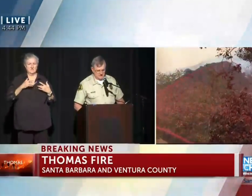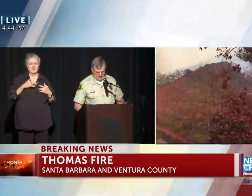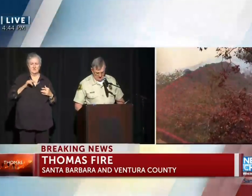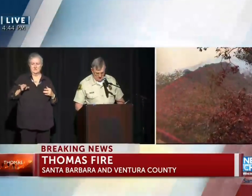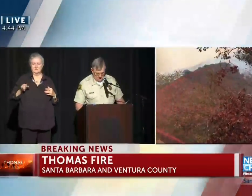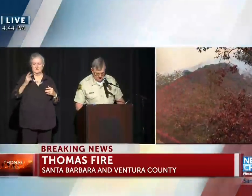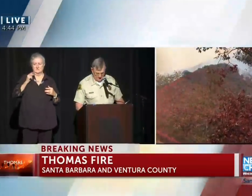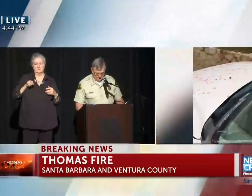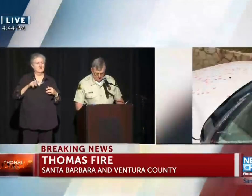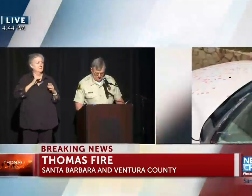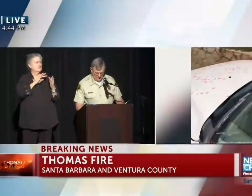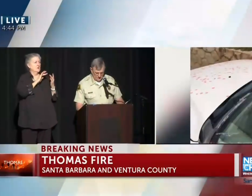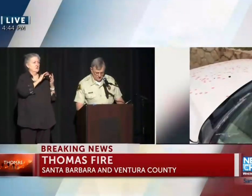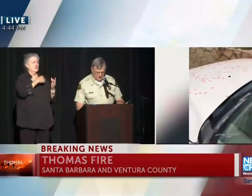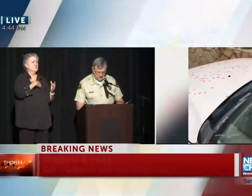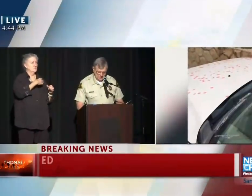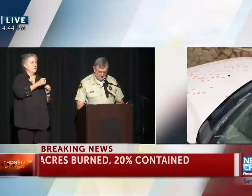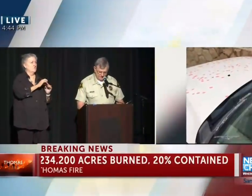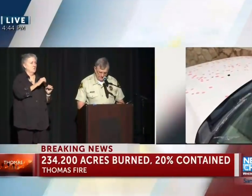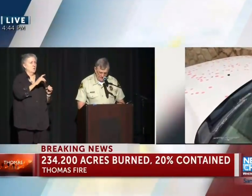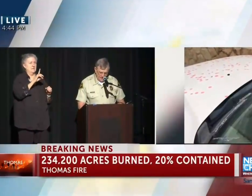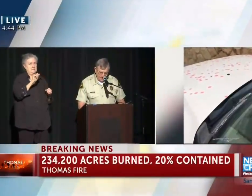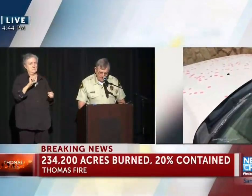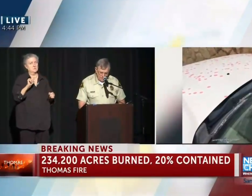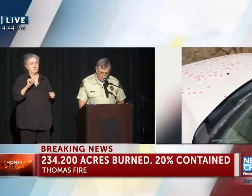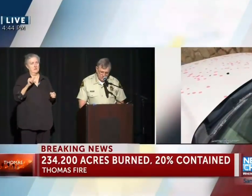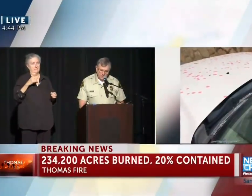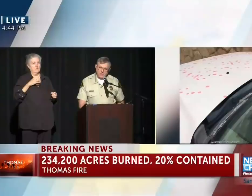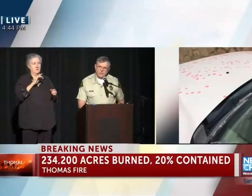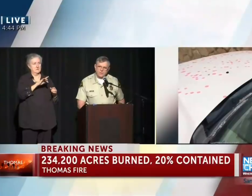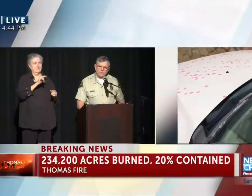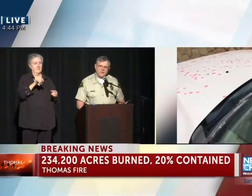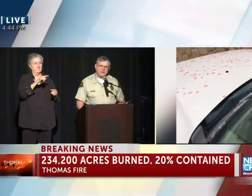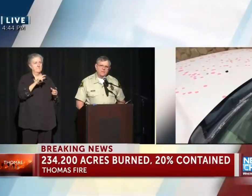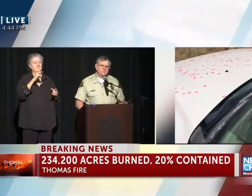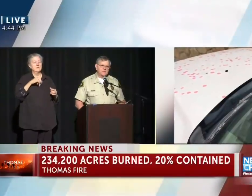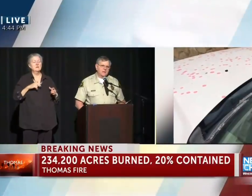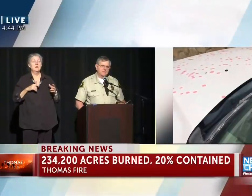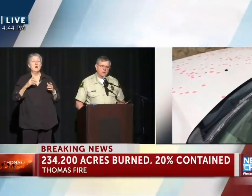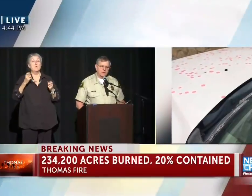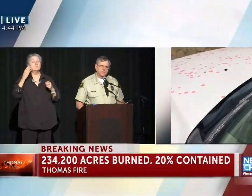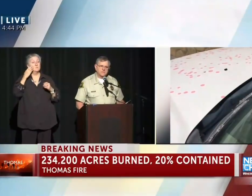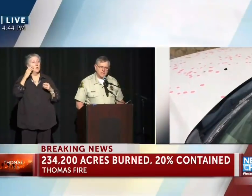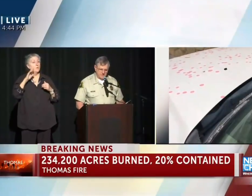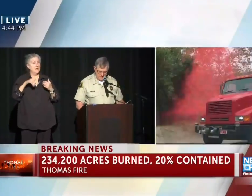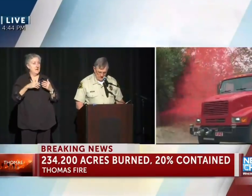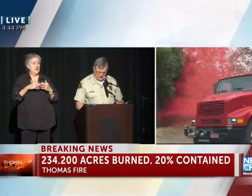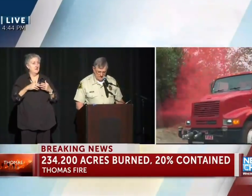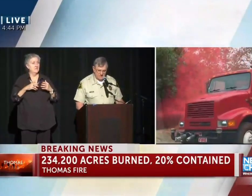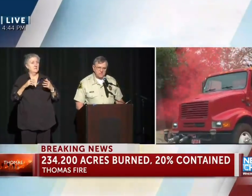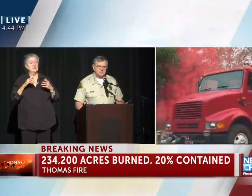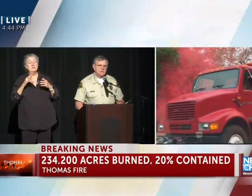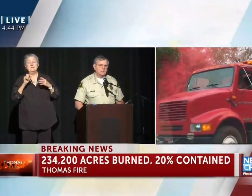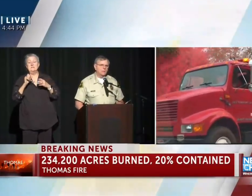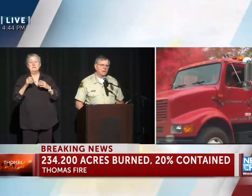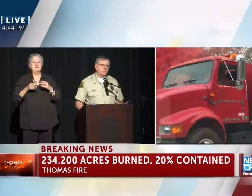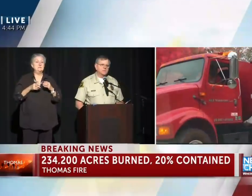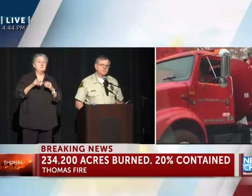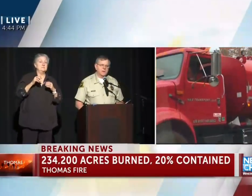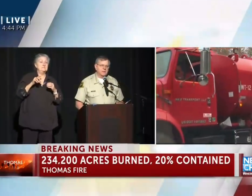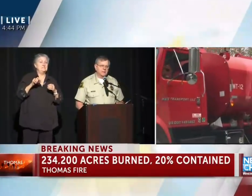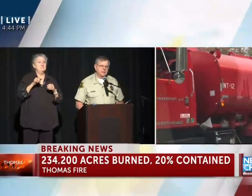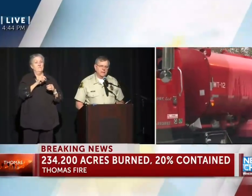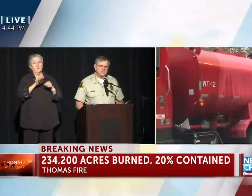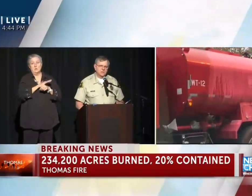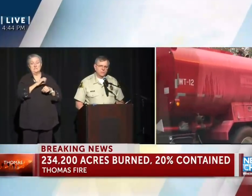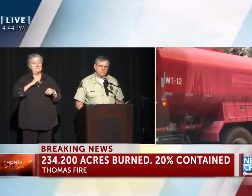that, please contact the Sheriff's Office or the District Attorney. I want you to know that we have upstaffed all of our South County stations, and we